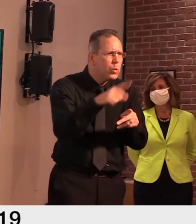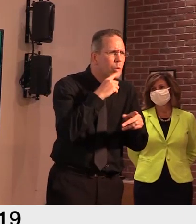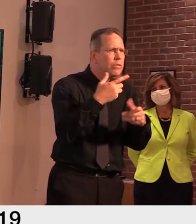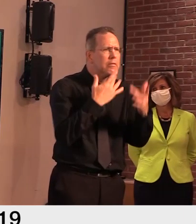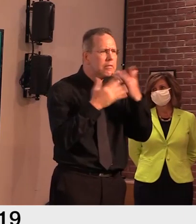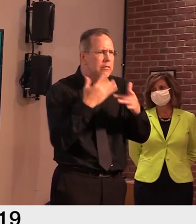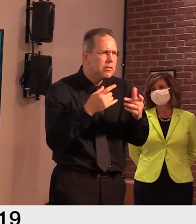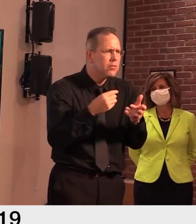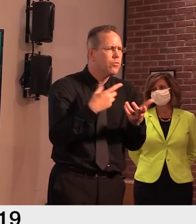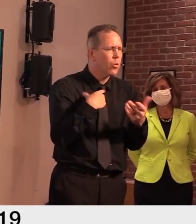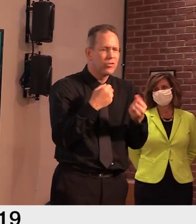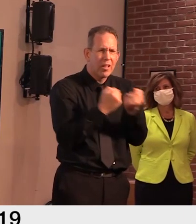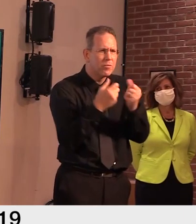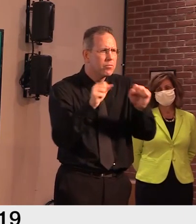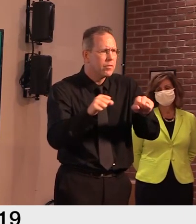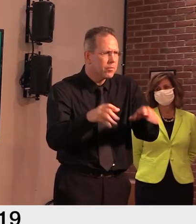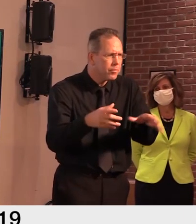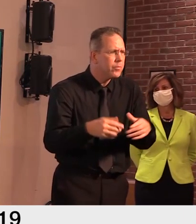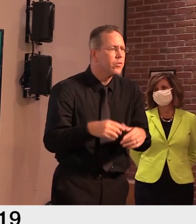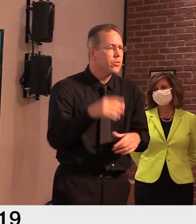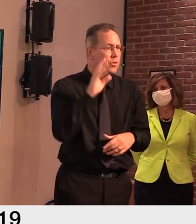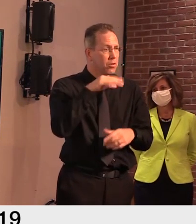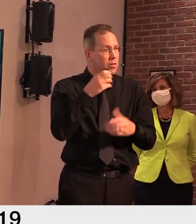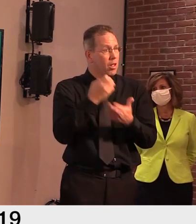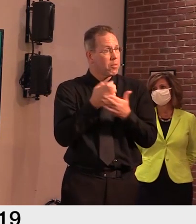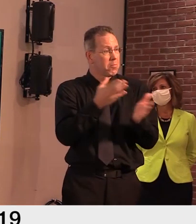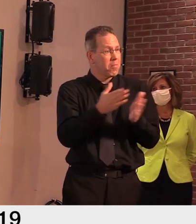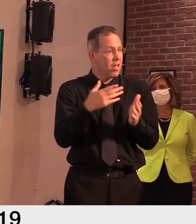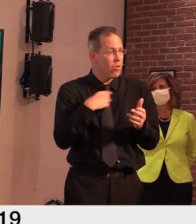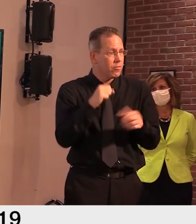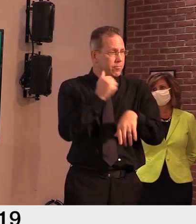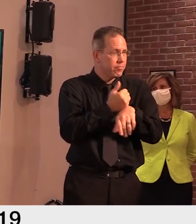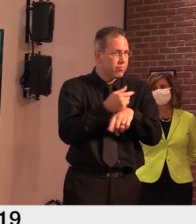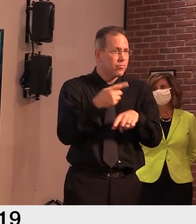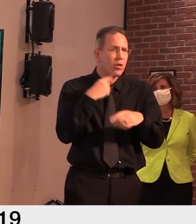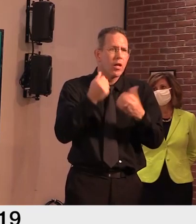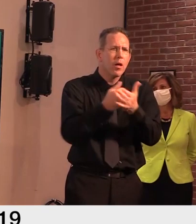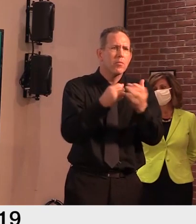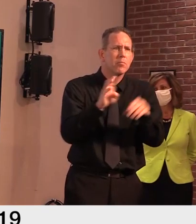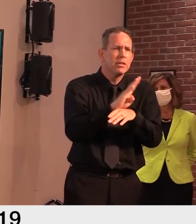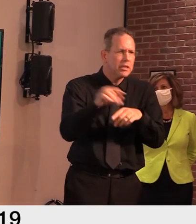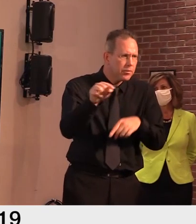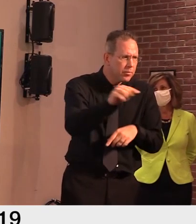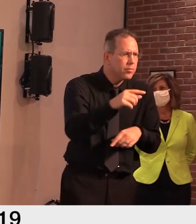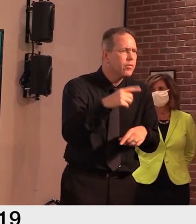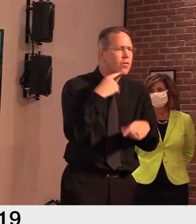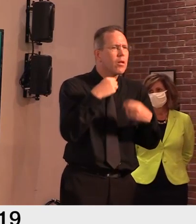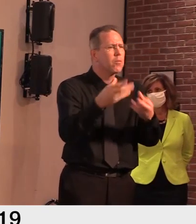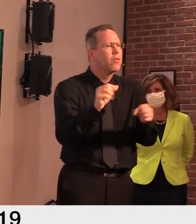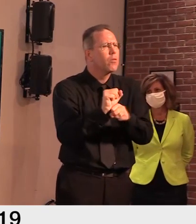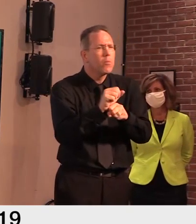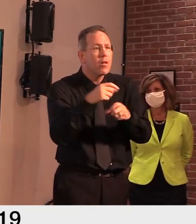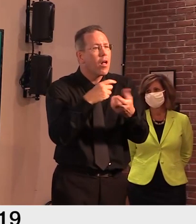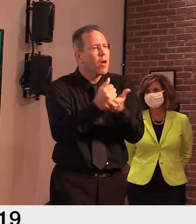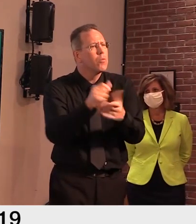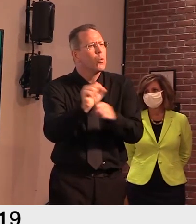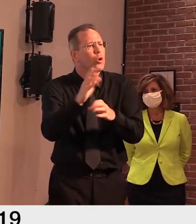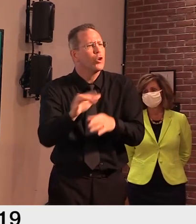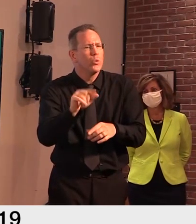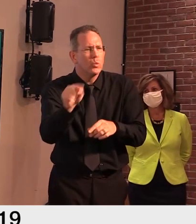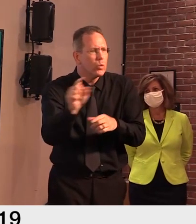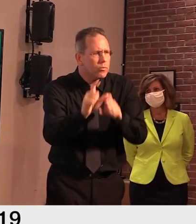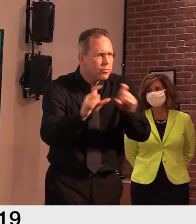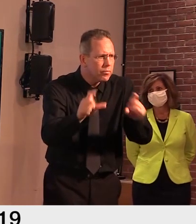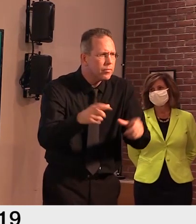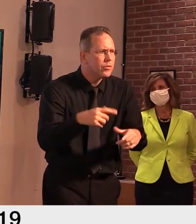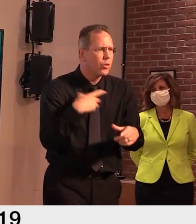week. But I will say, again, we're trying to do whatever we can to put people back to work. That's why